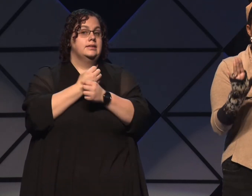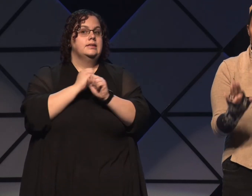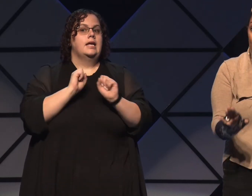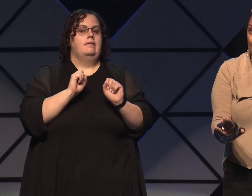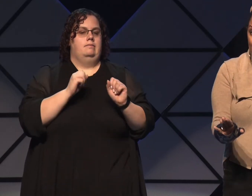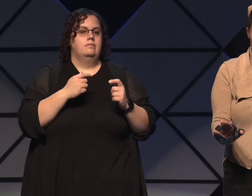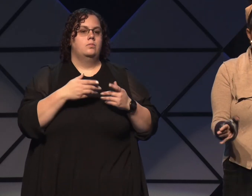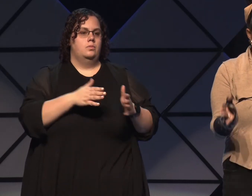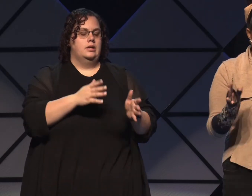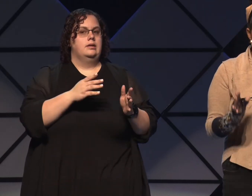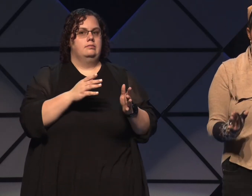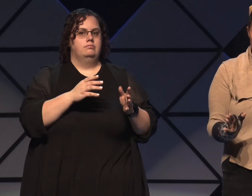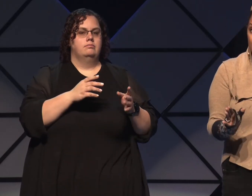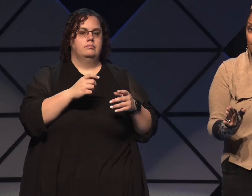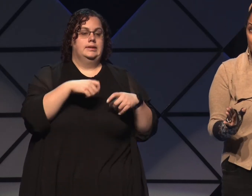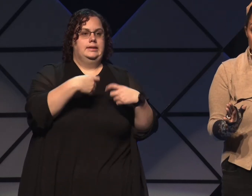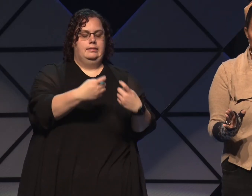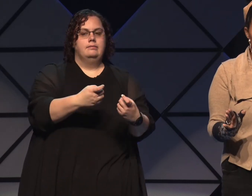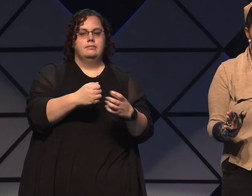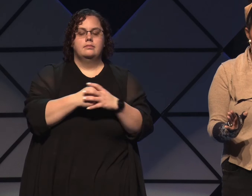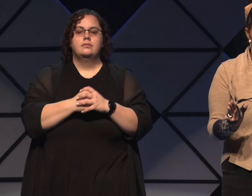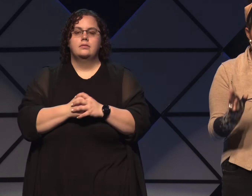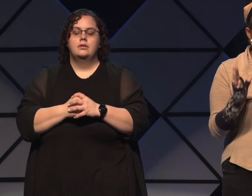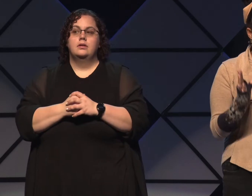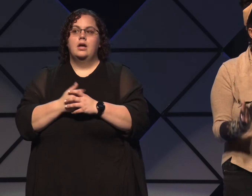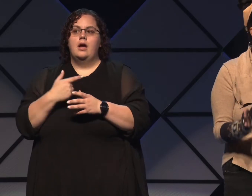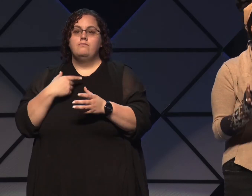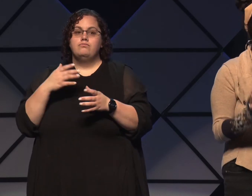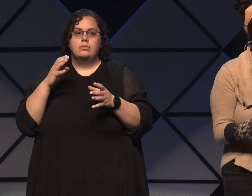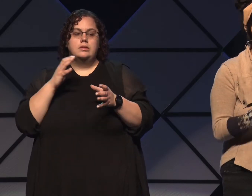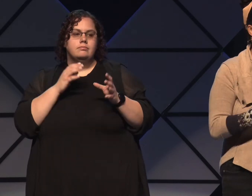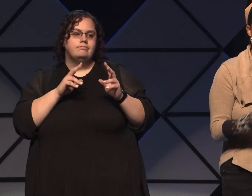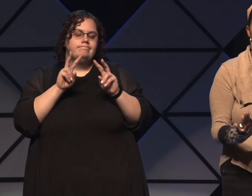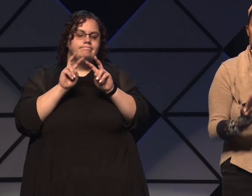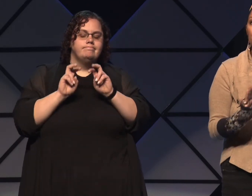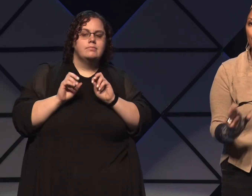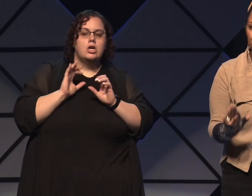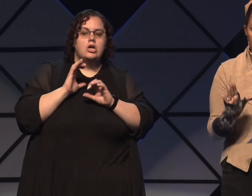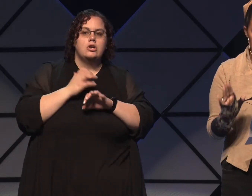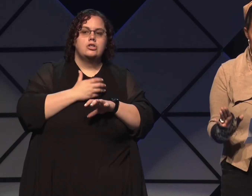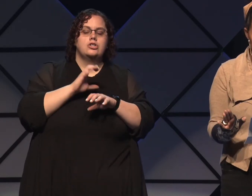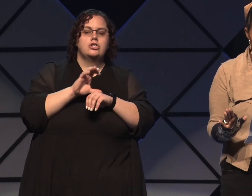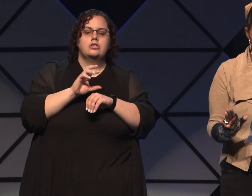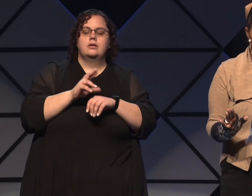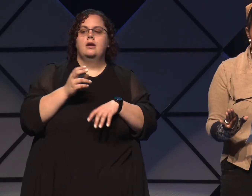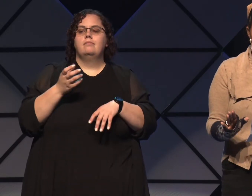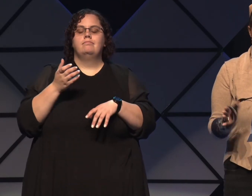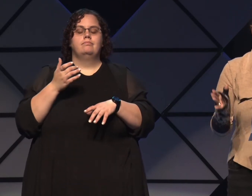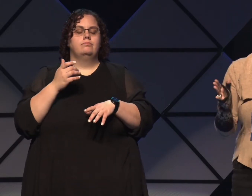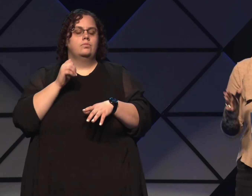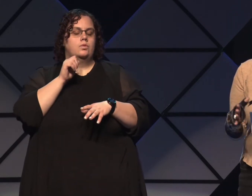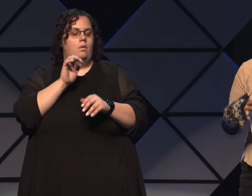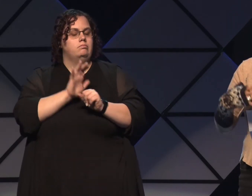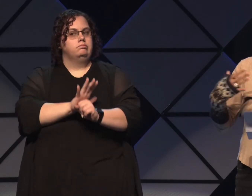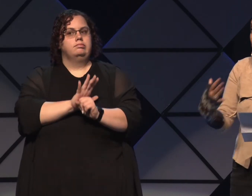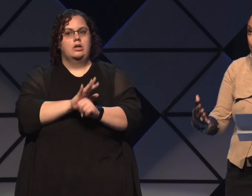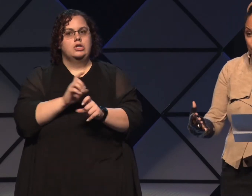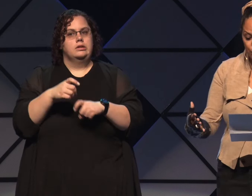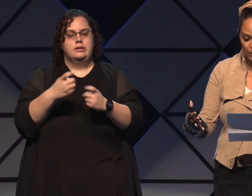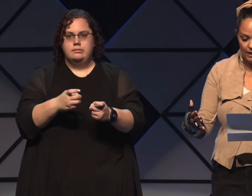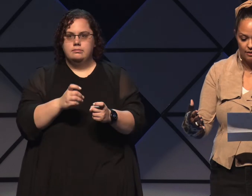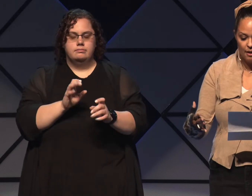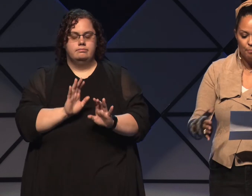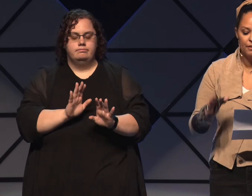So if you're a guest today or in the process of exploring our church, please don't feel any pressure to give. Now, of course, you're welcome